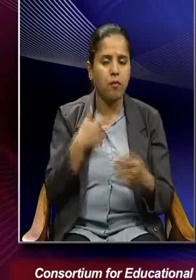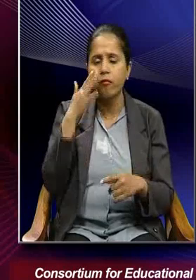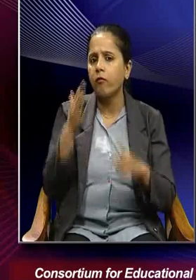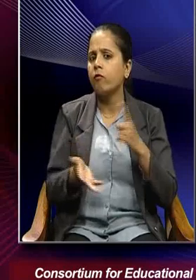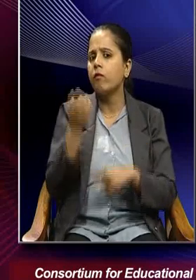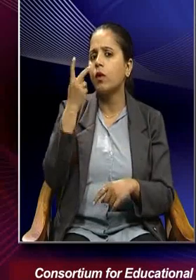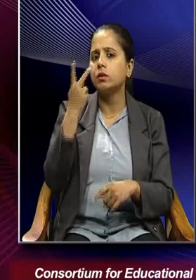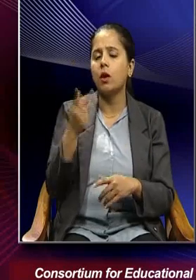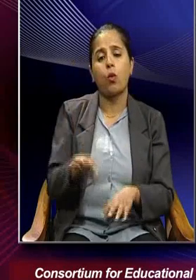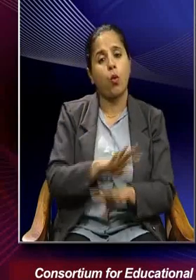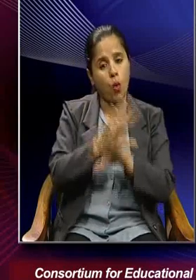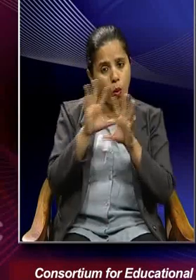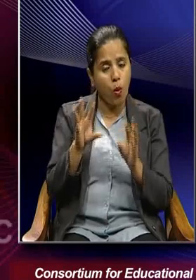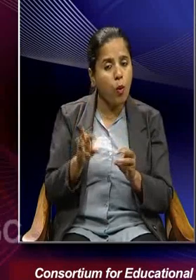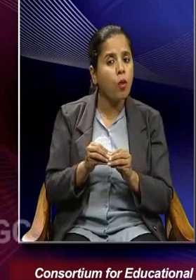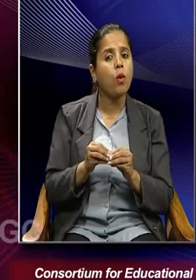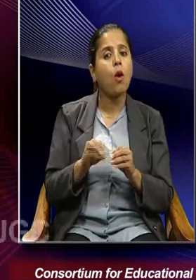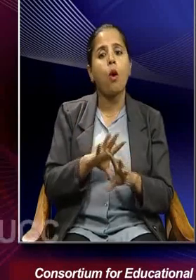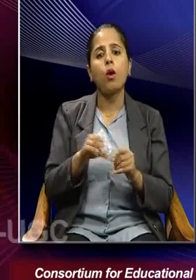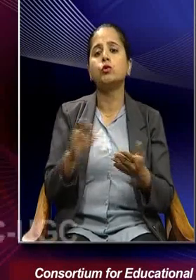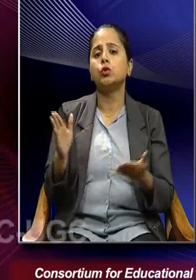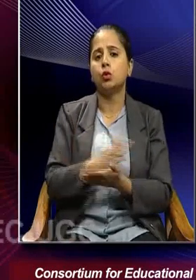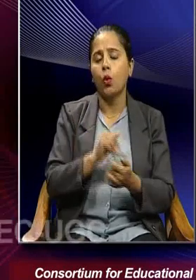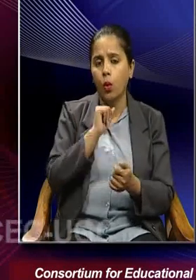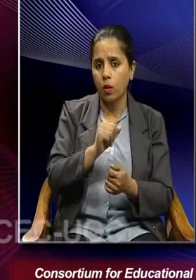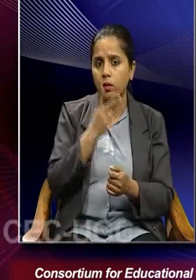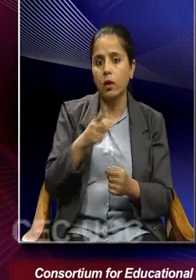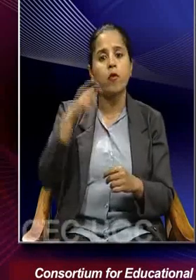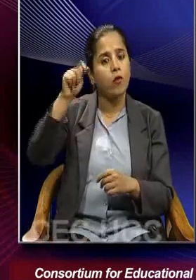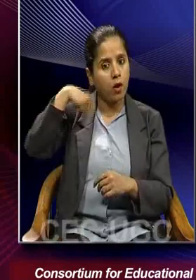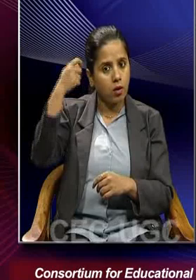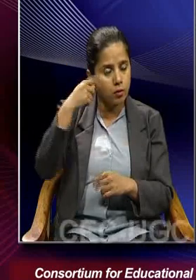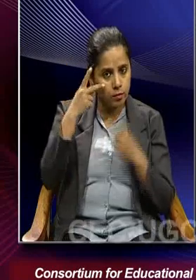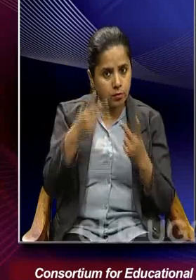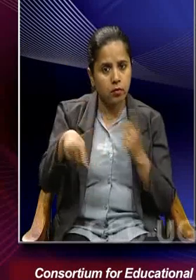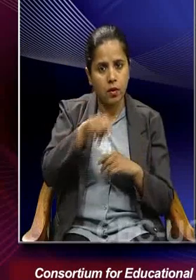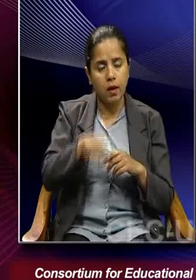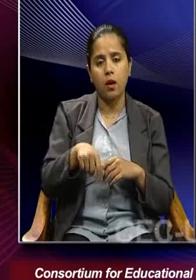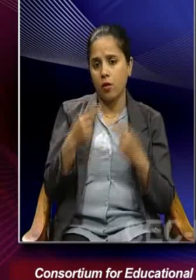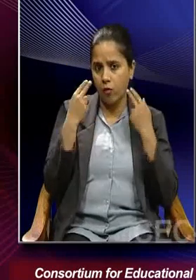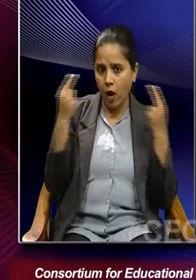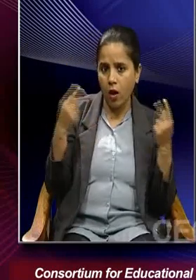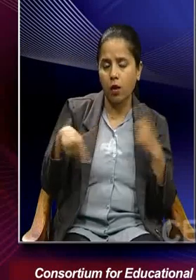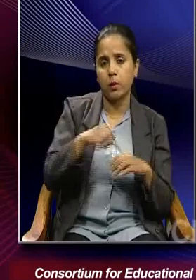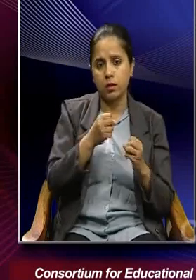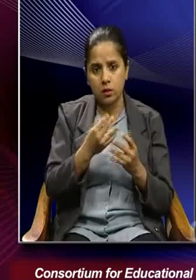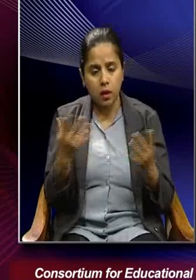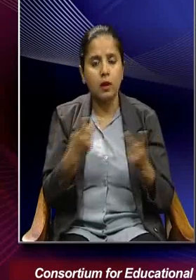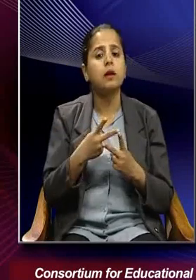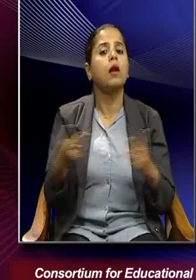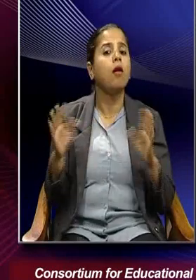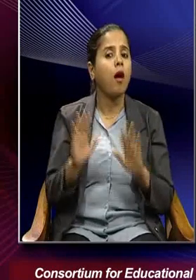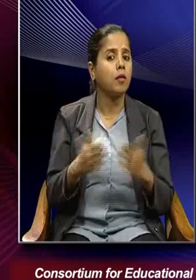that all the songs of this particular film, they were chartbusters and blockbusters,